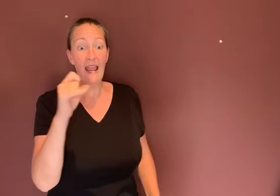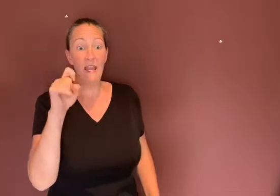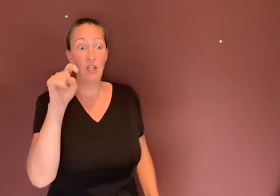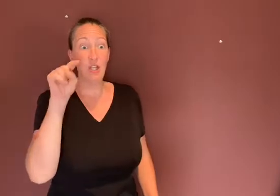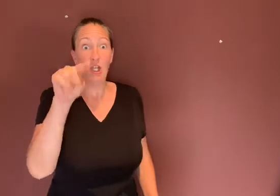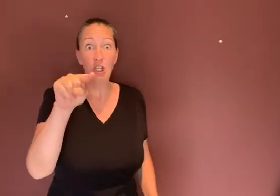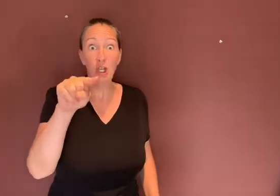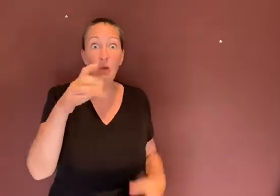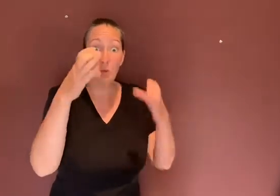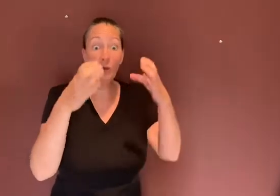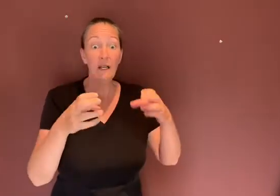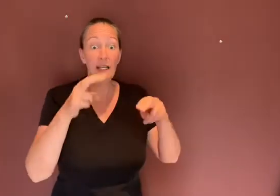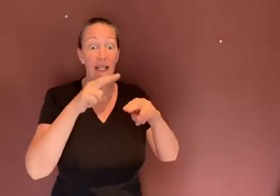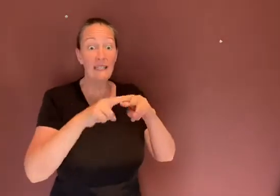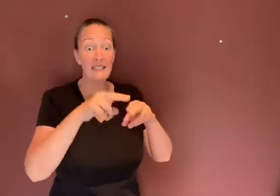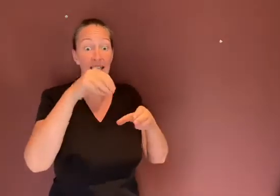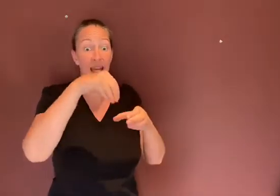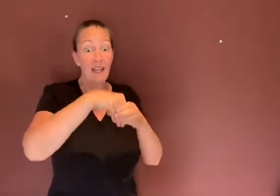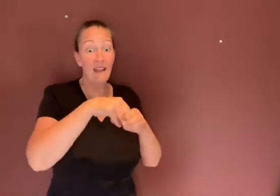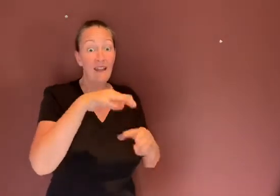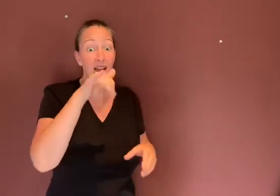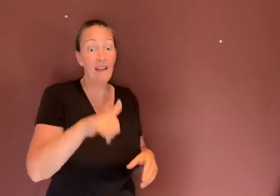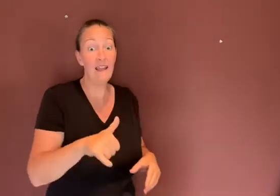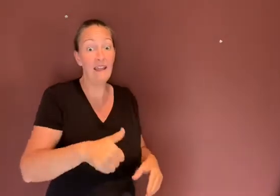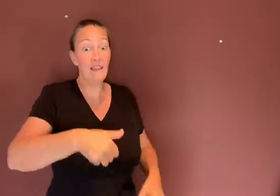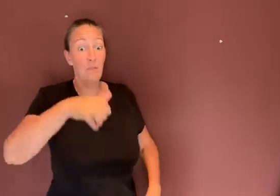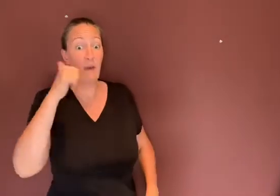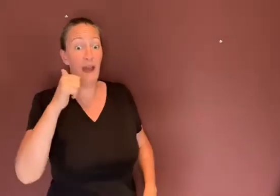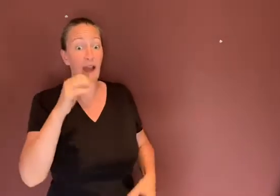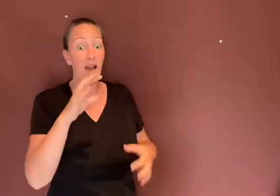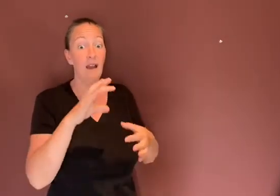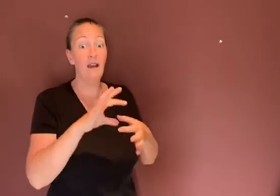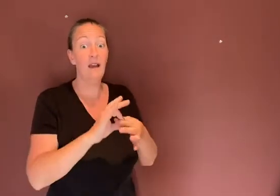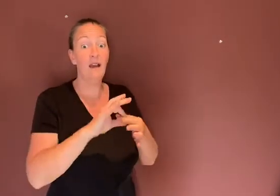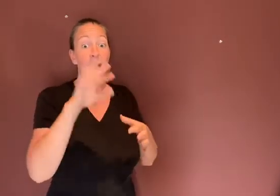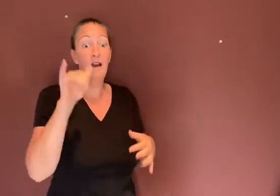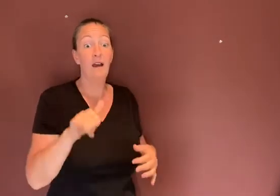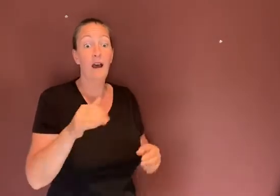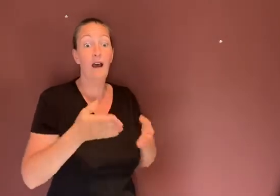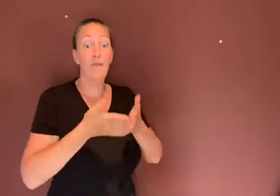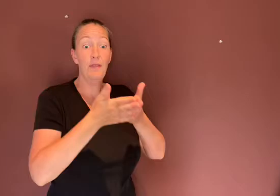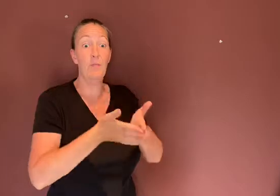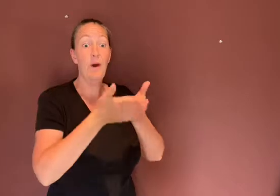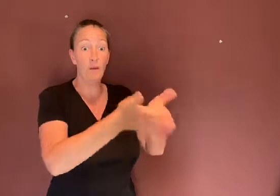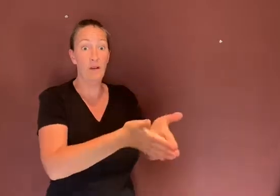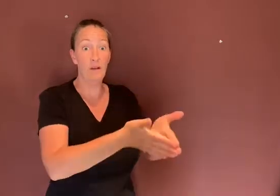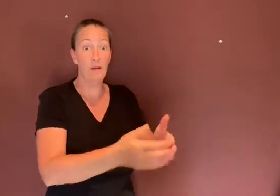and you can sit in the back of the boat.